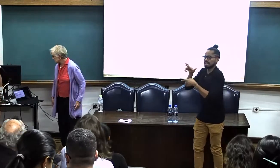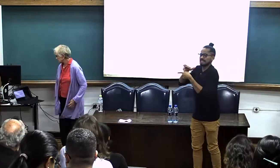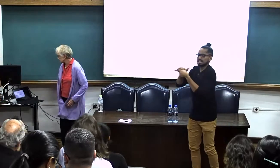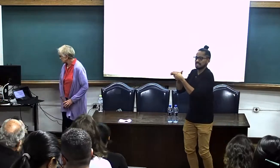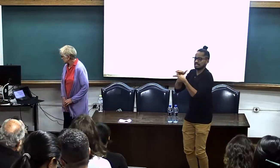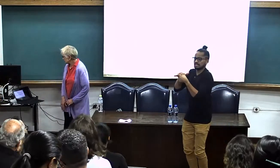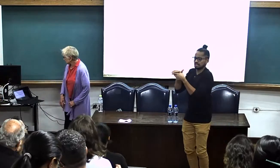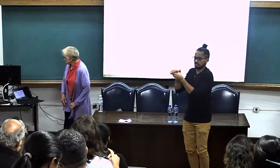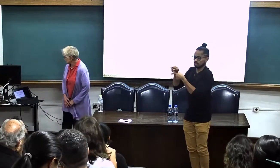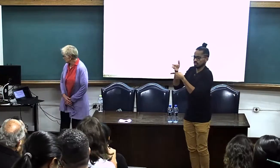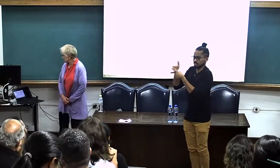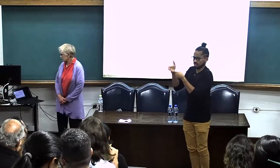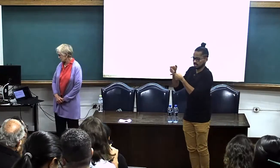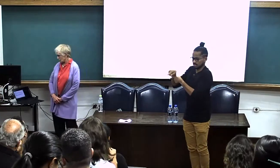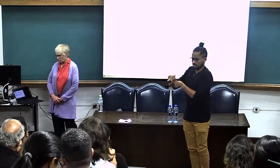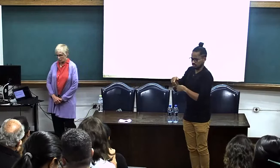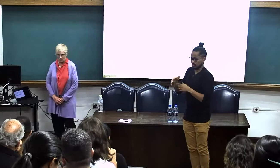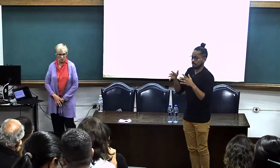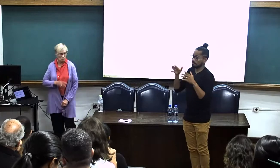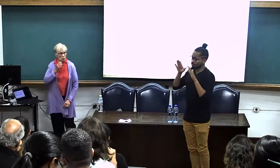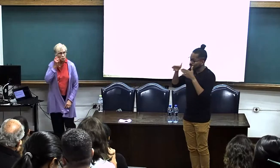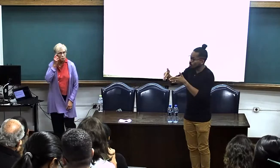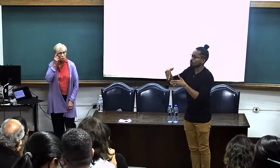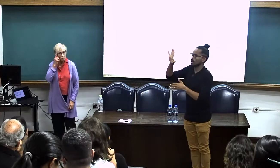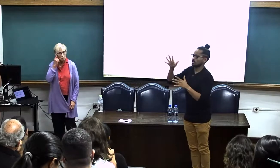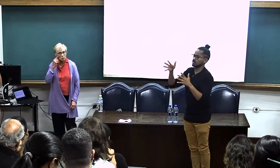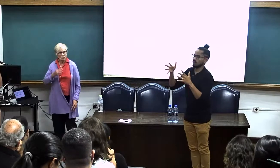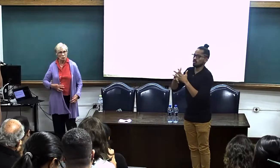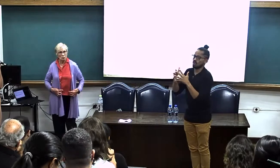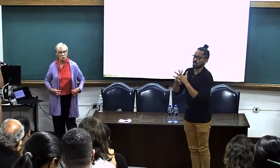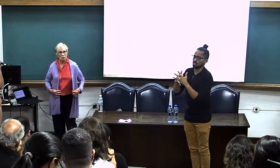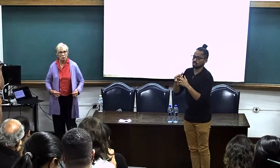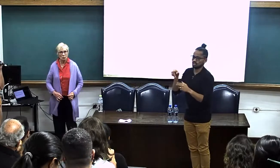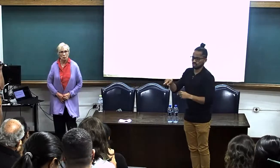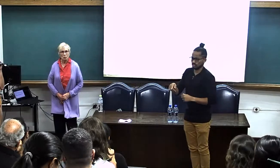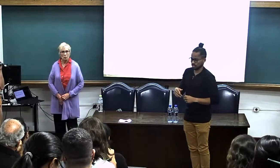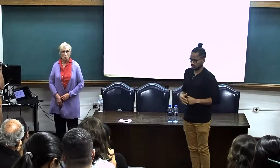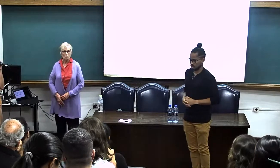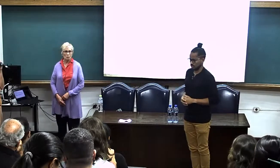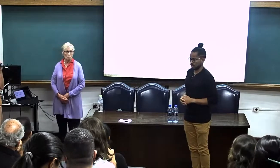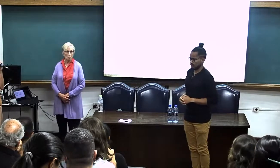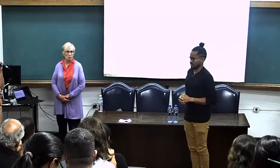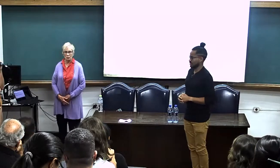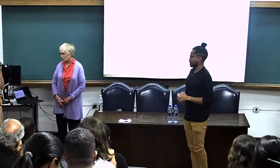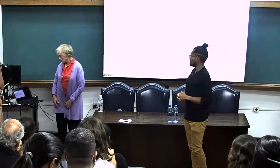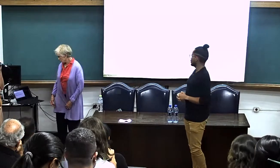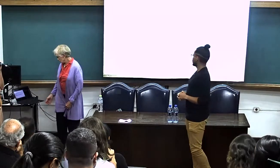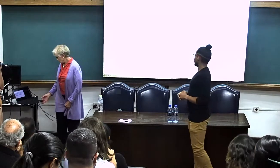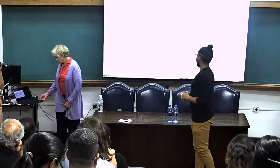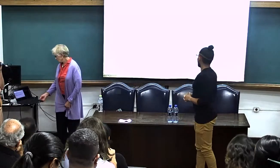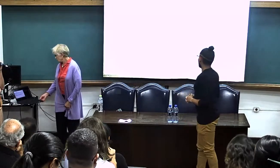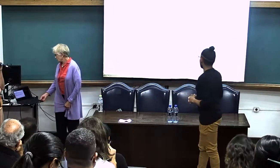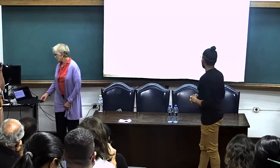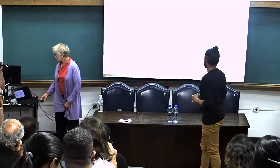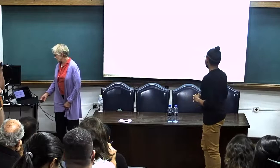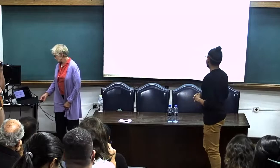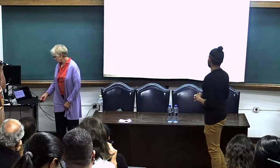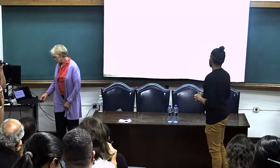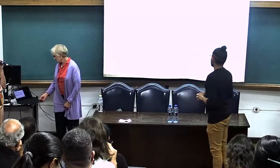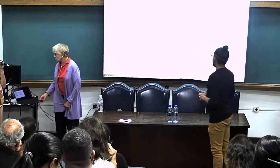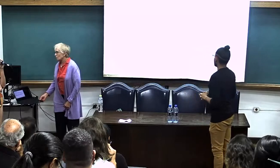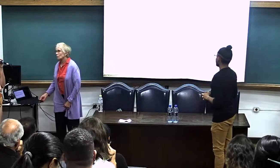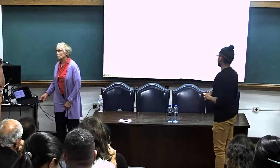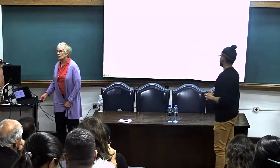O ponto no qual ela está trabalhando agora concerne a esse timing da sílaba